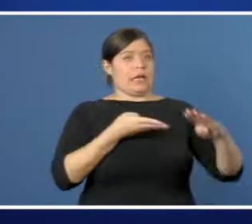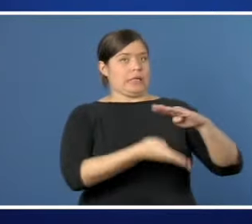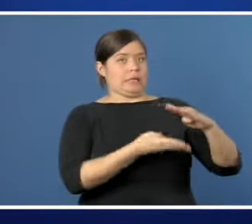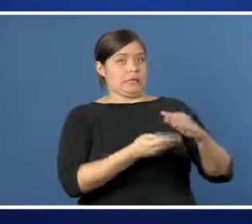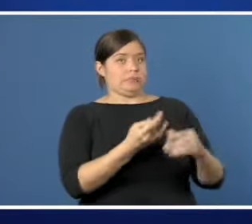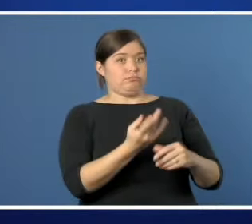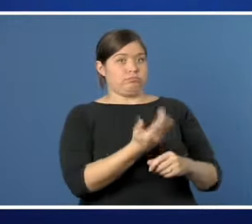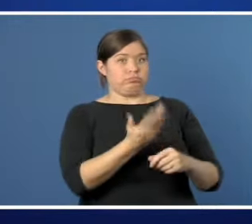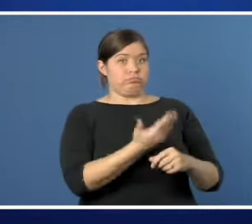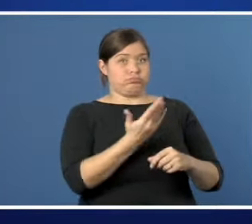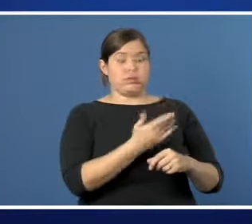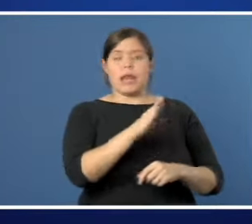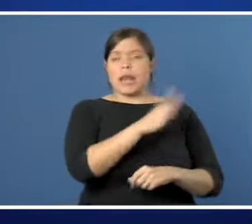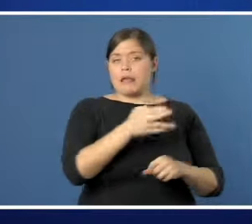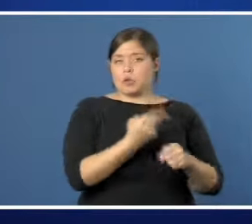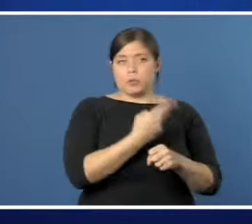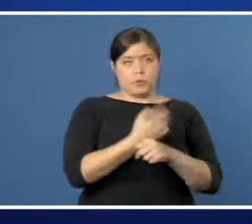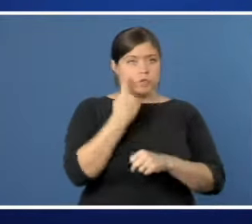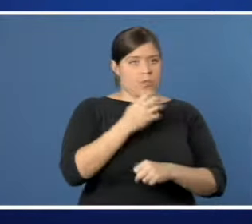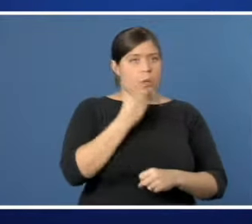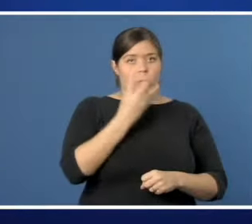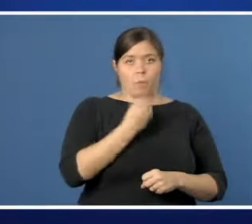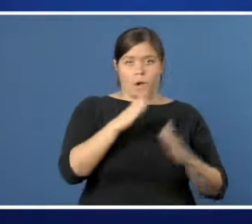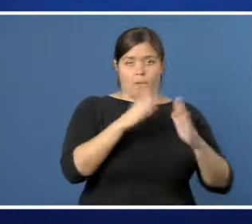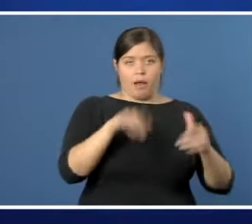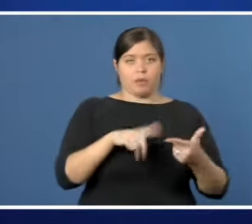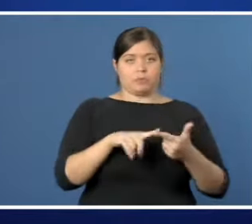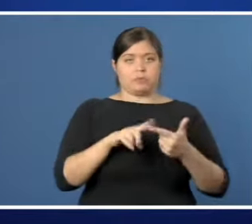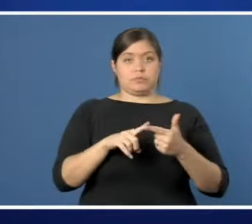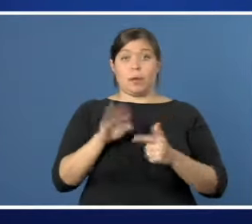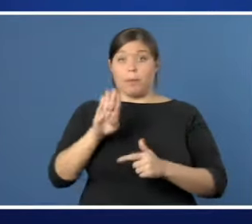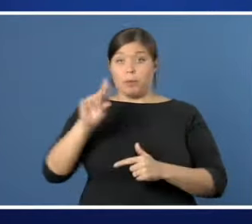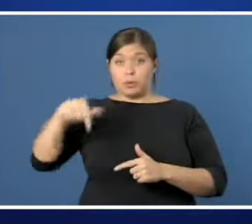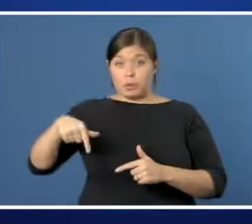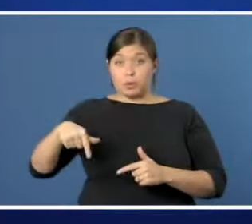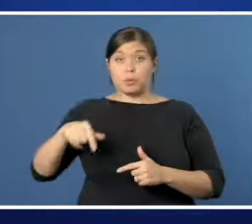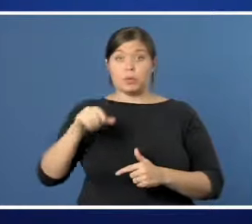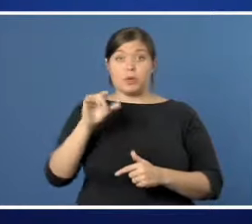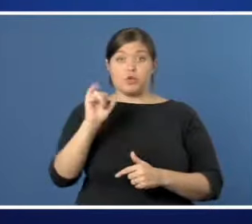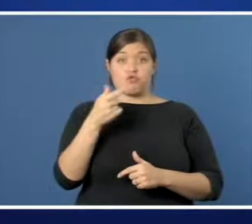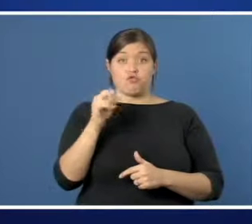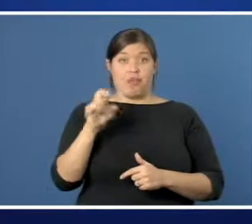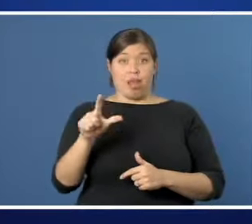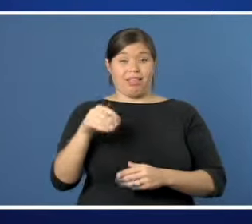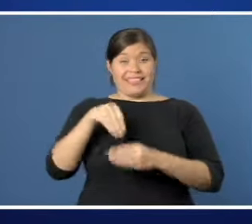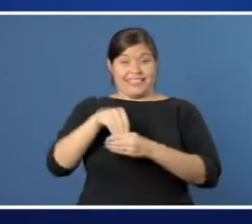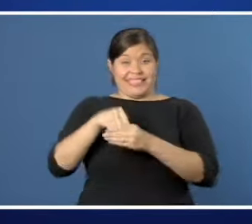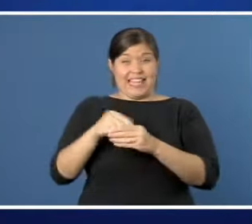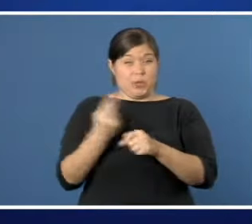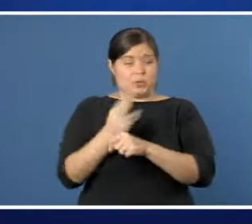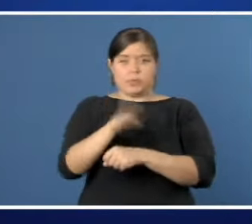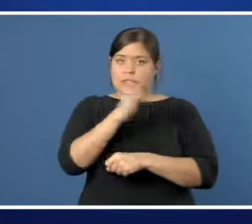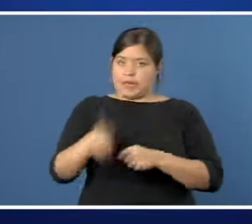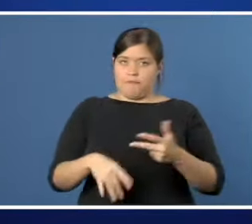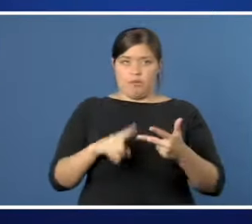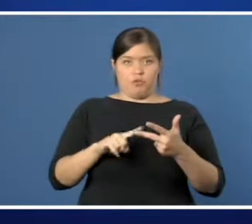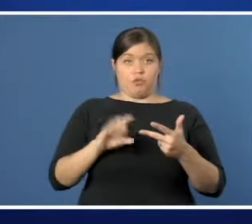Never use a gas range or oven for heating. Never use a charcoal grill or barbecue grill